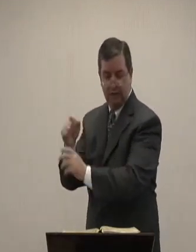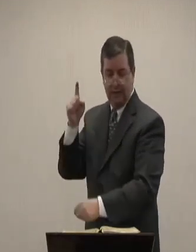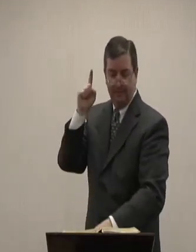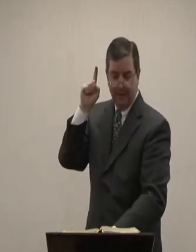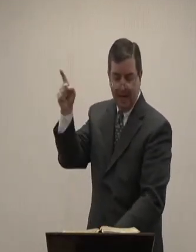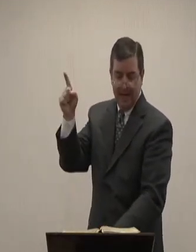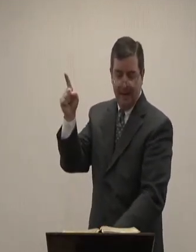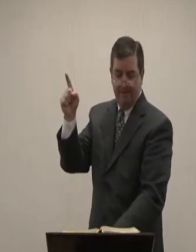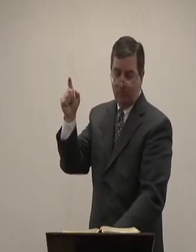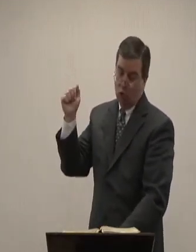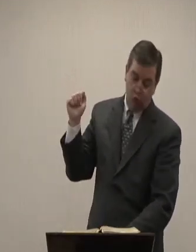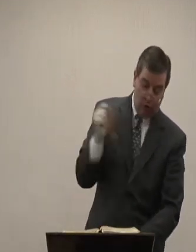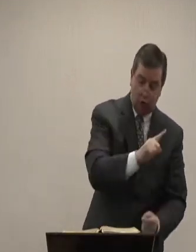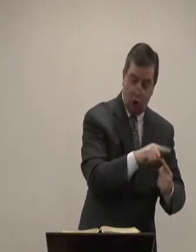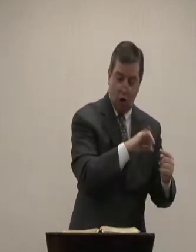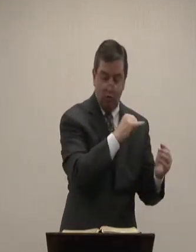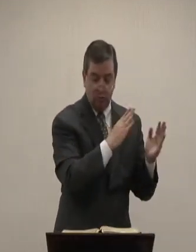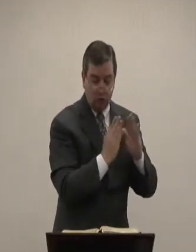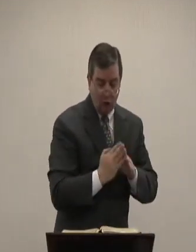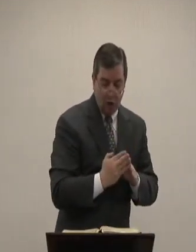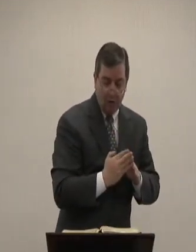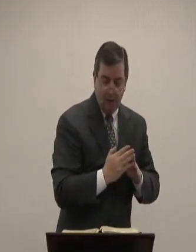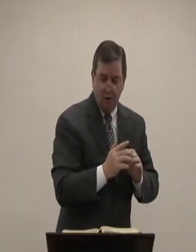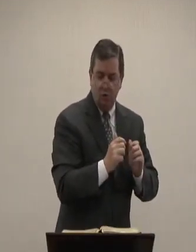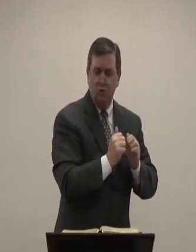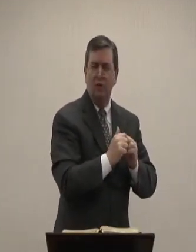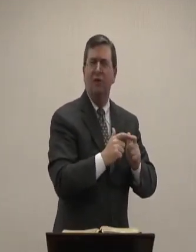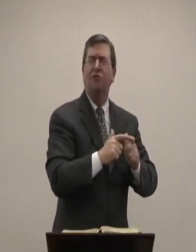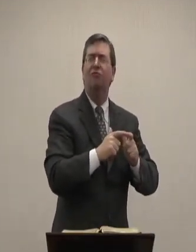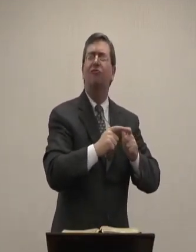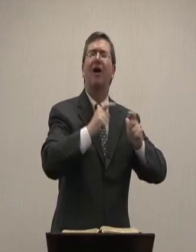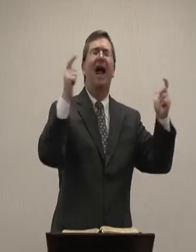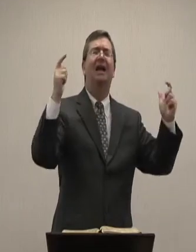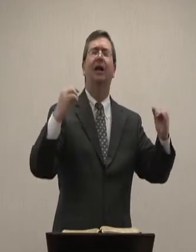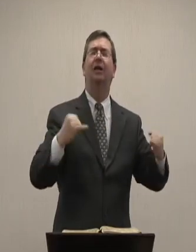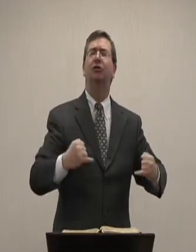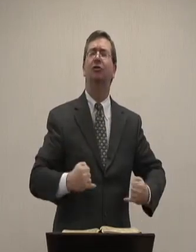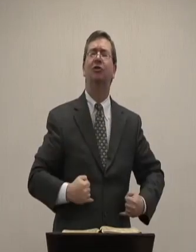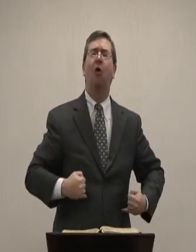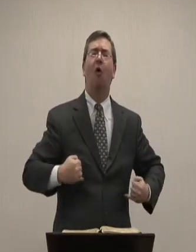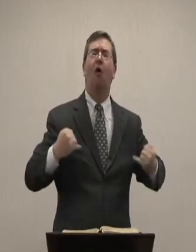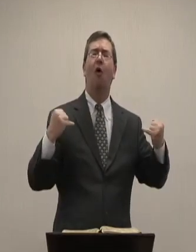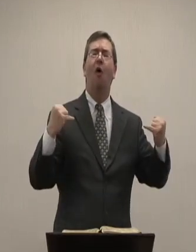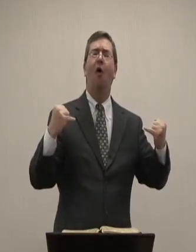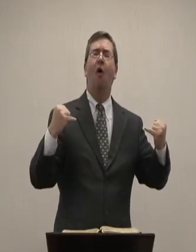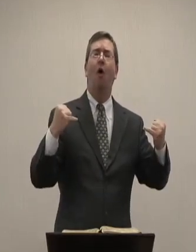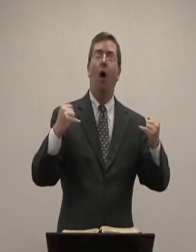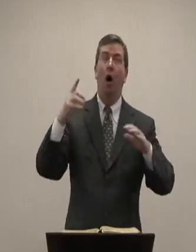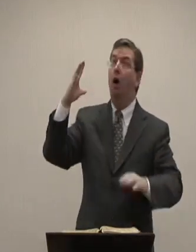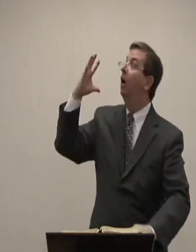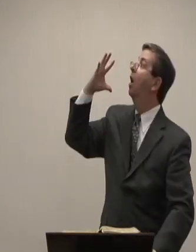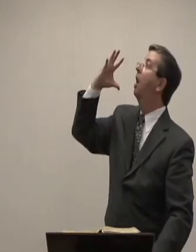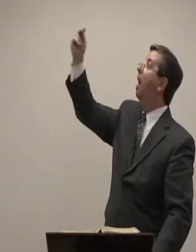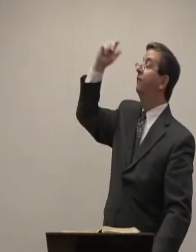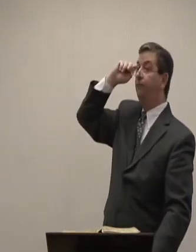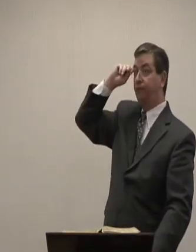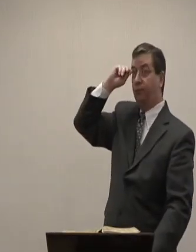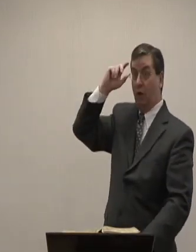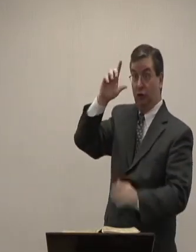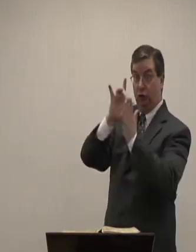Amen. He told them, I am going to send you.